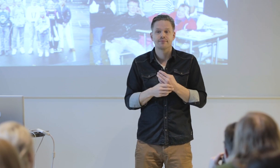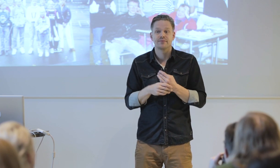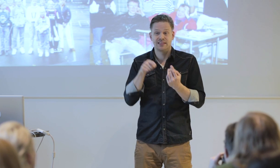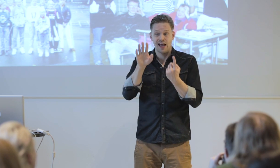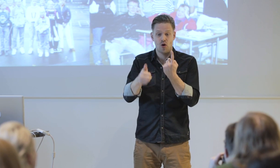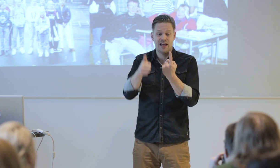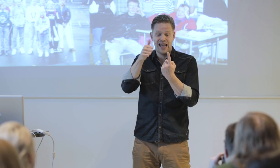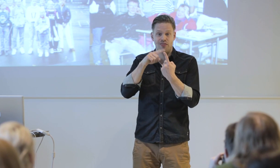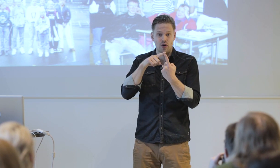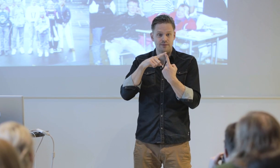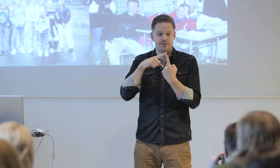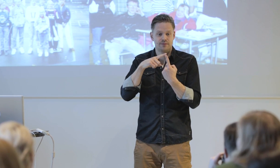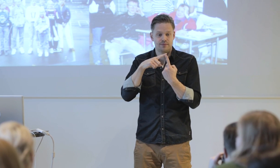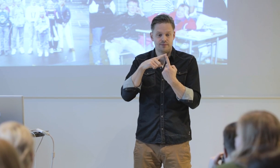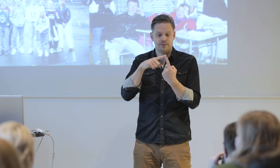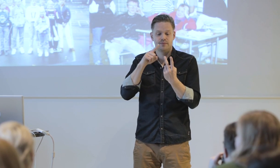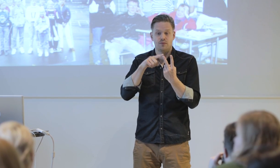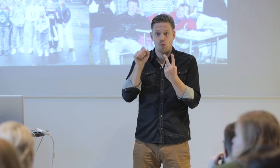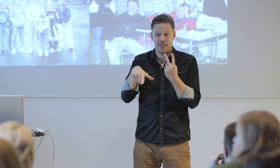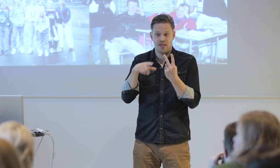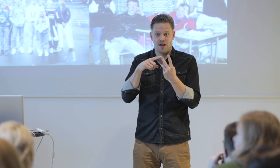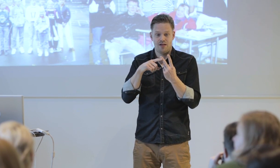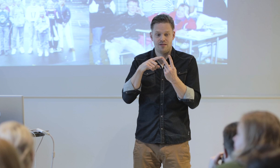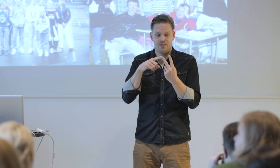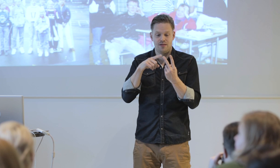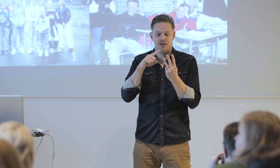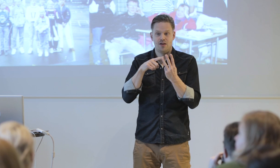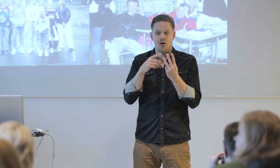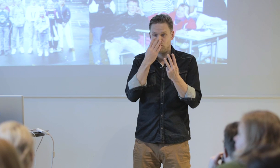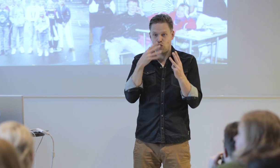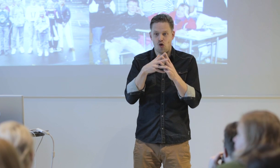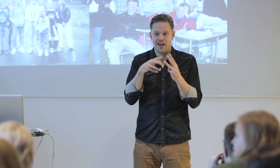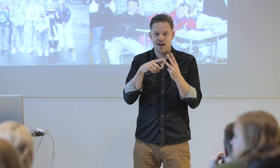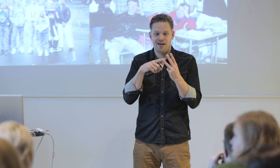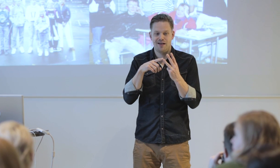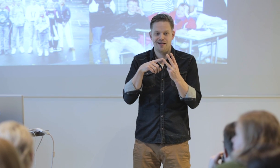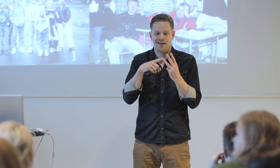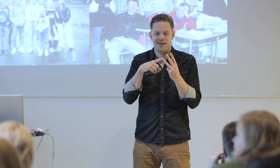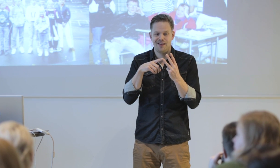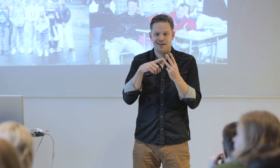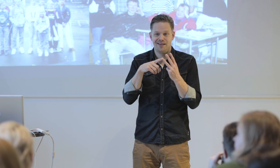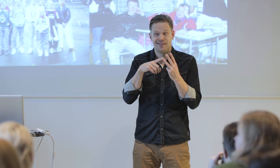principal, and there was a principal there. There was my teacher, and there was a psychologist there